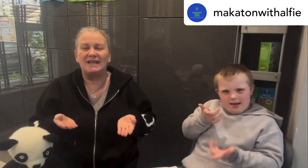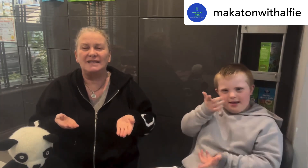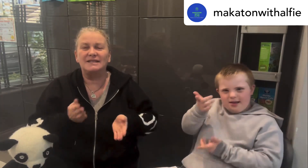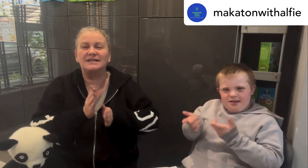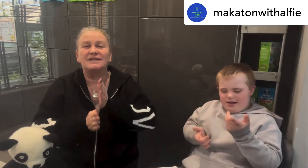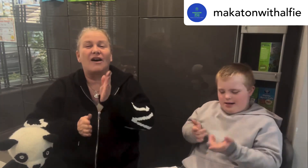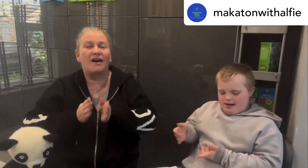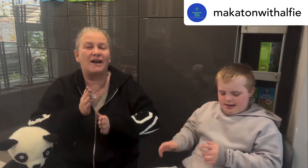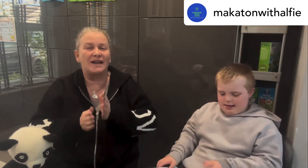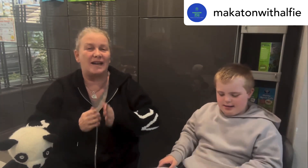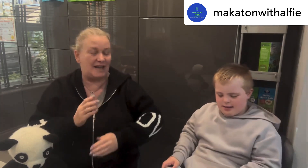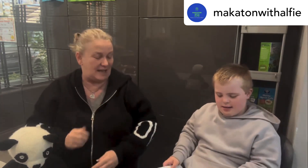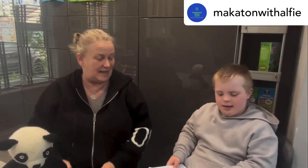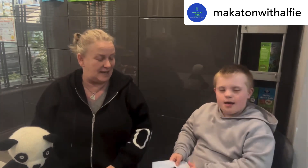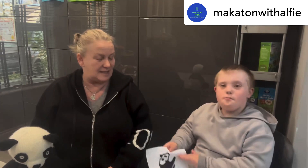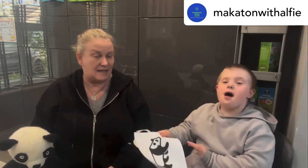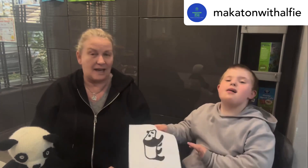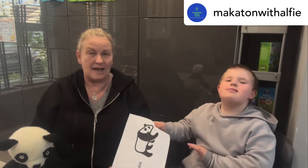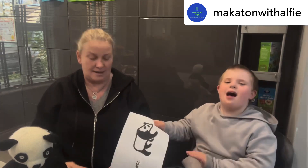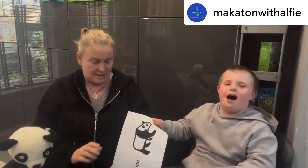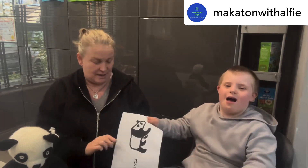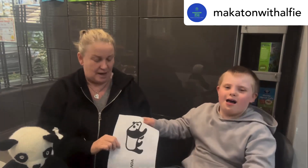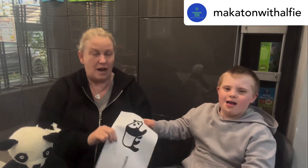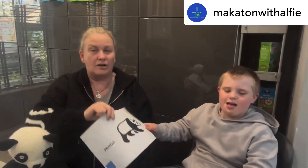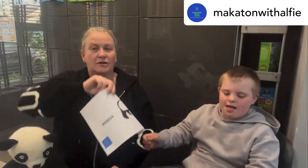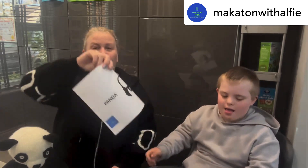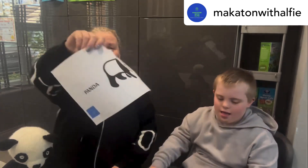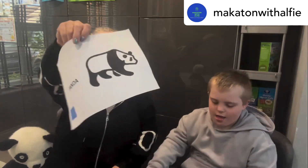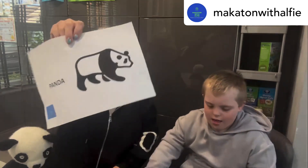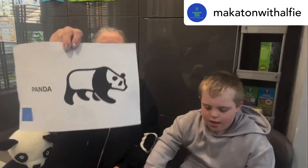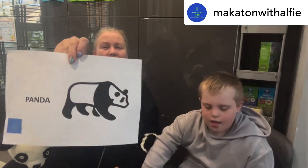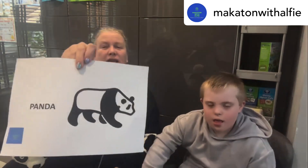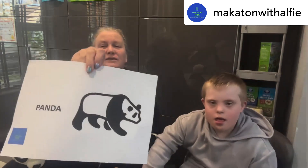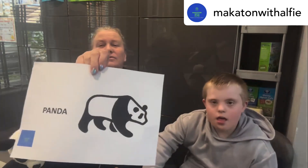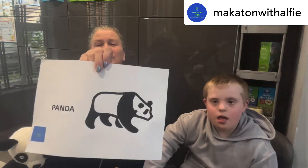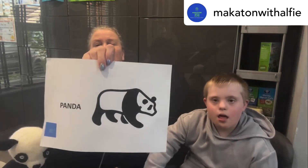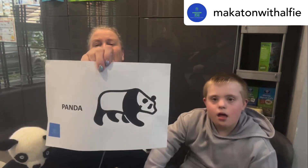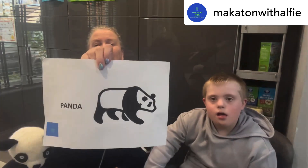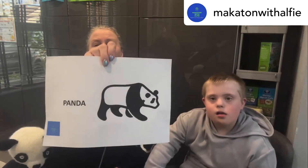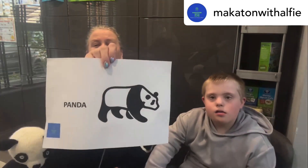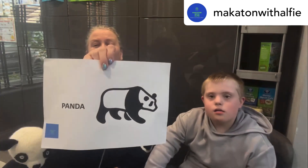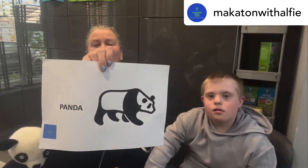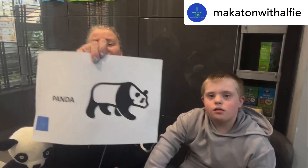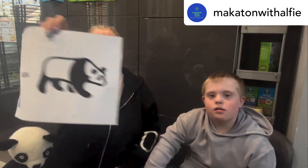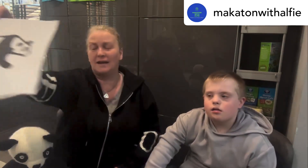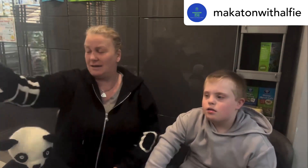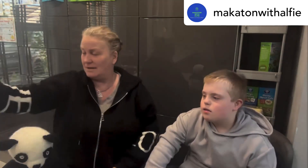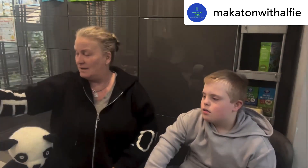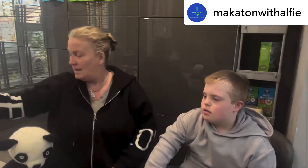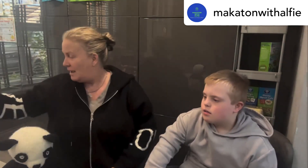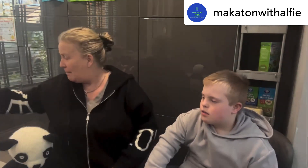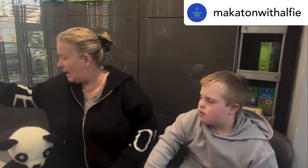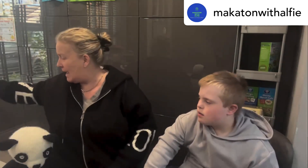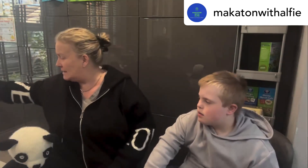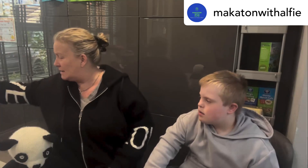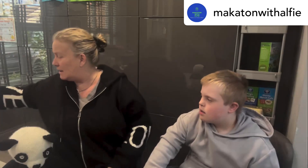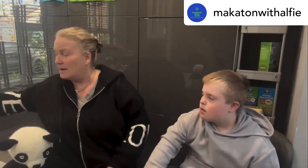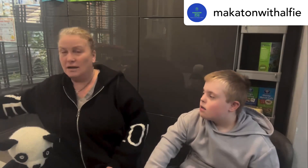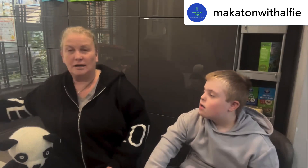Today's sign is panda. Good reading and talking. Panda. Panda. And we've